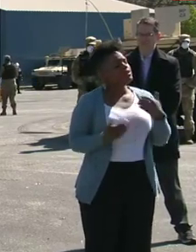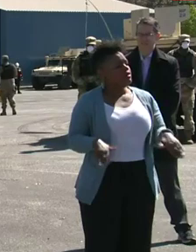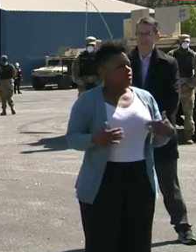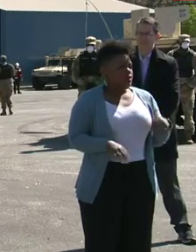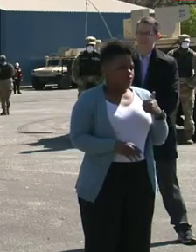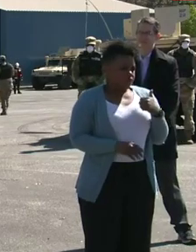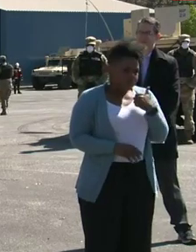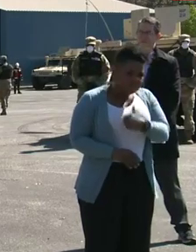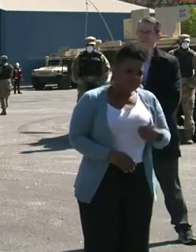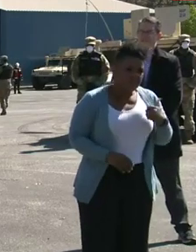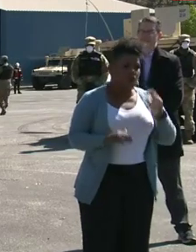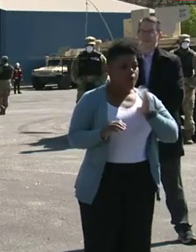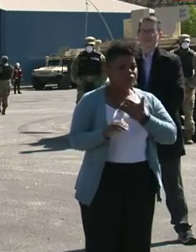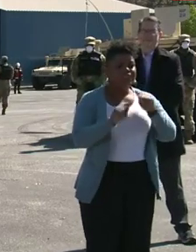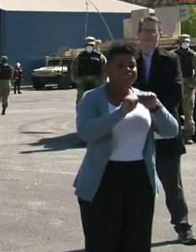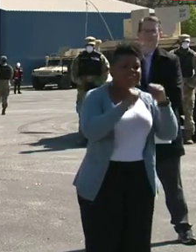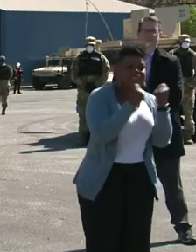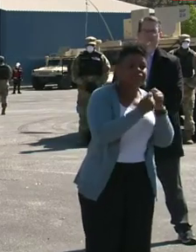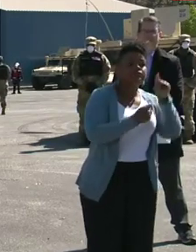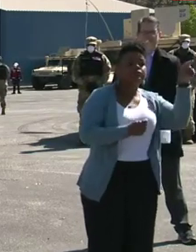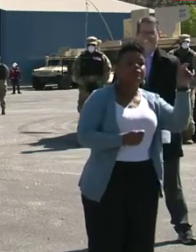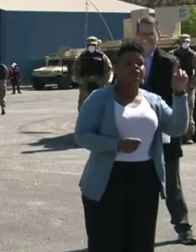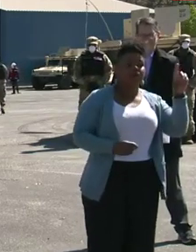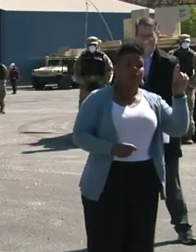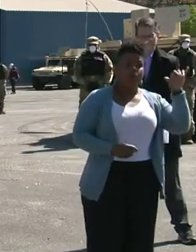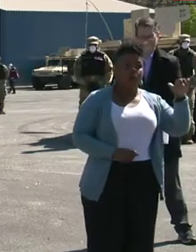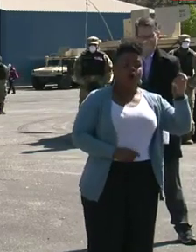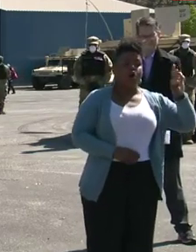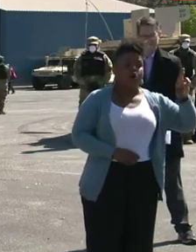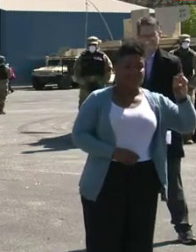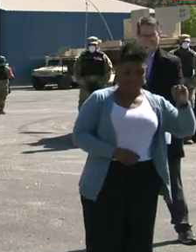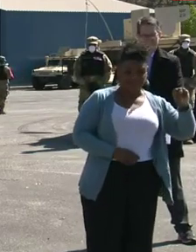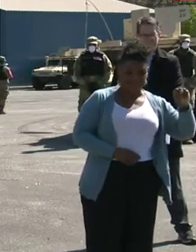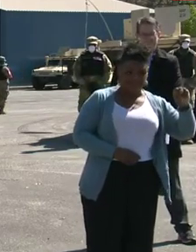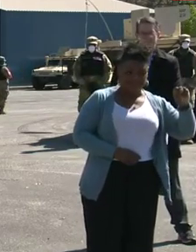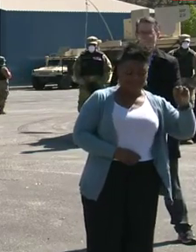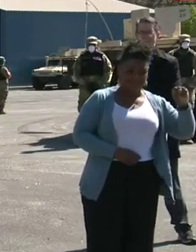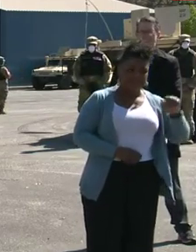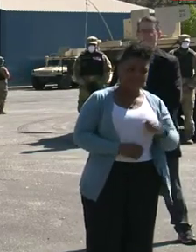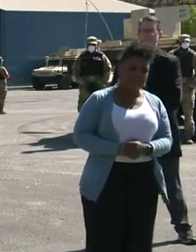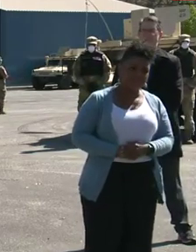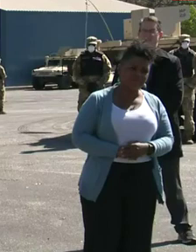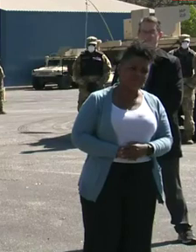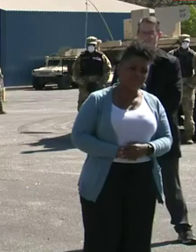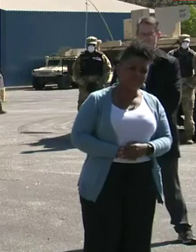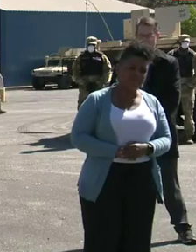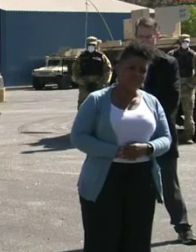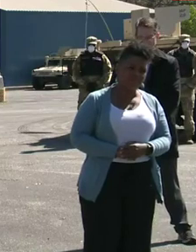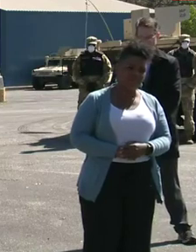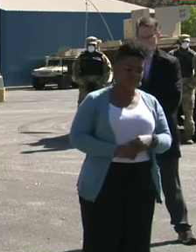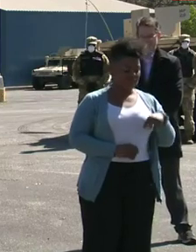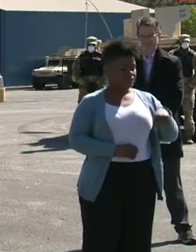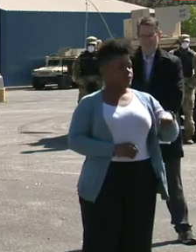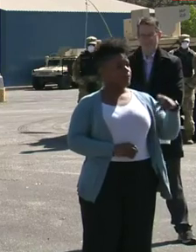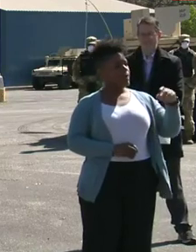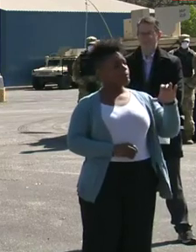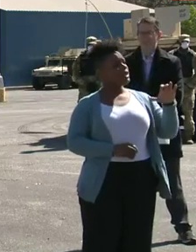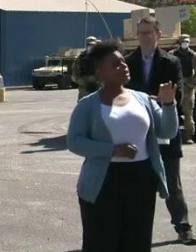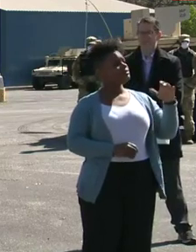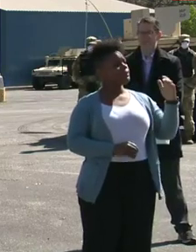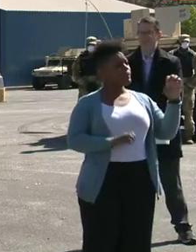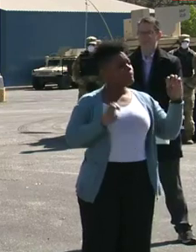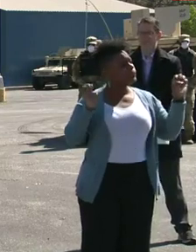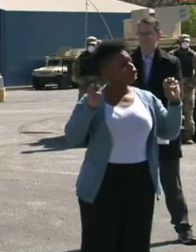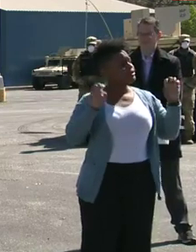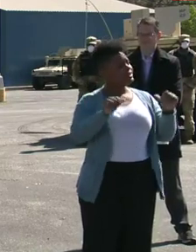at DYRS. As this public health emergency continues, we continue calling on residents to